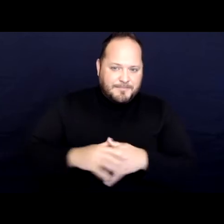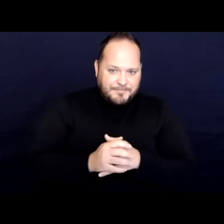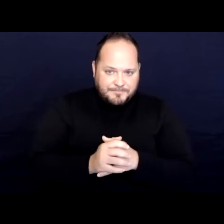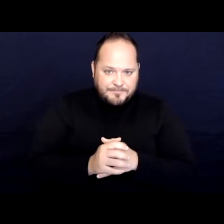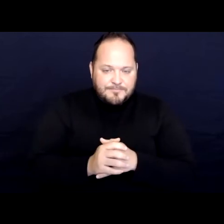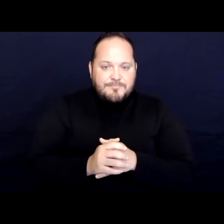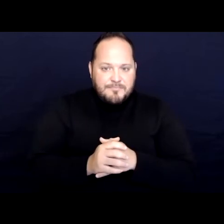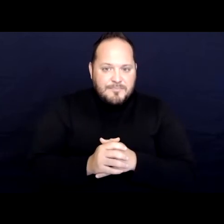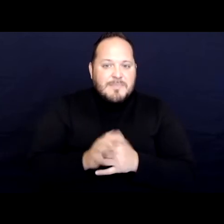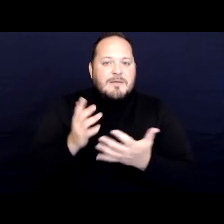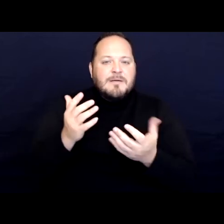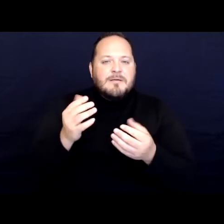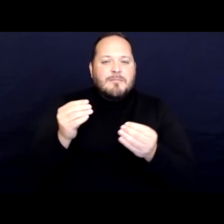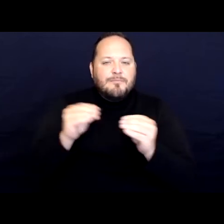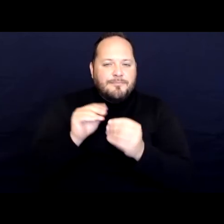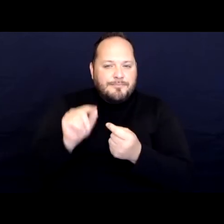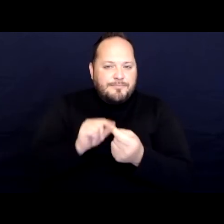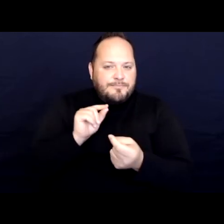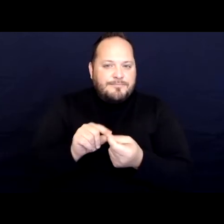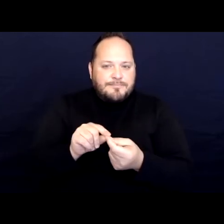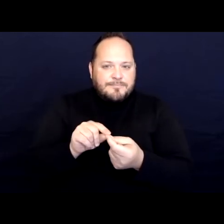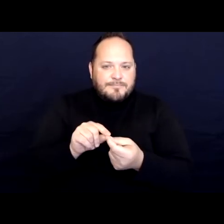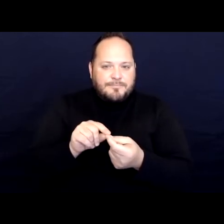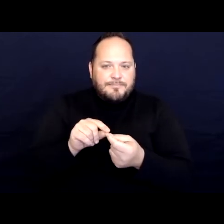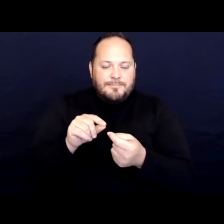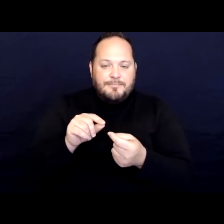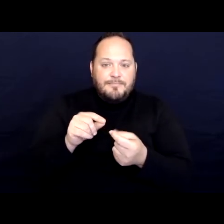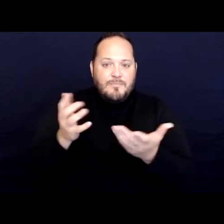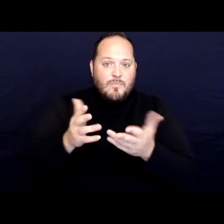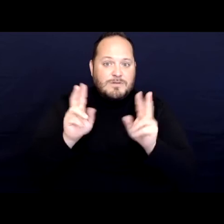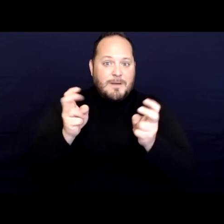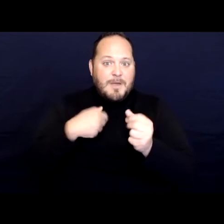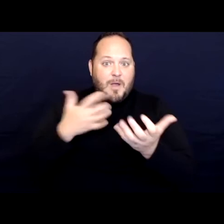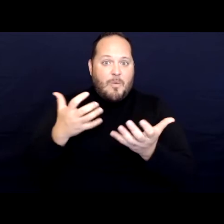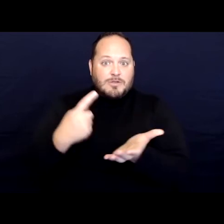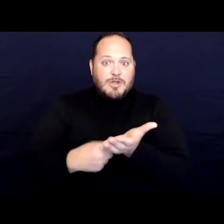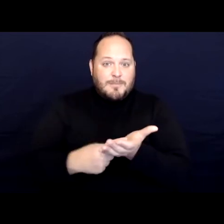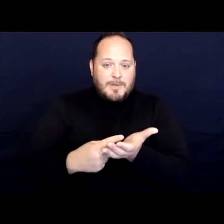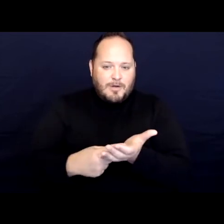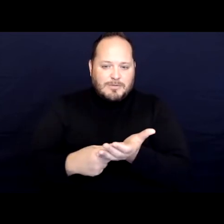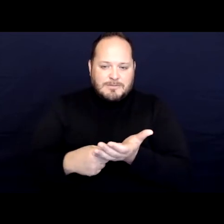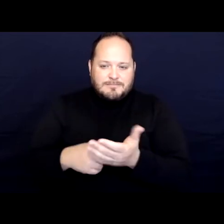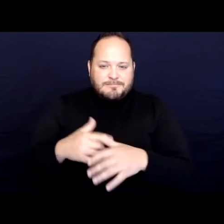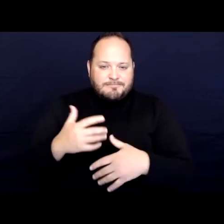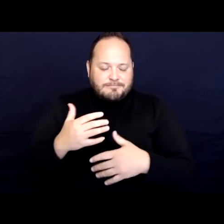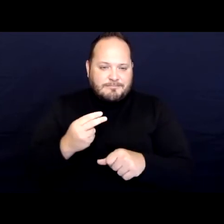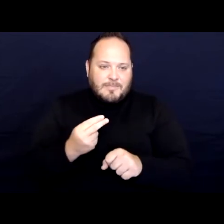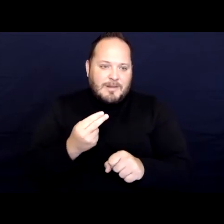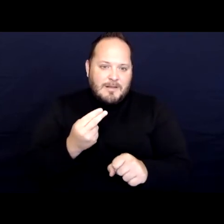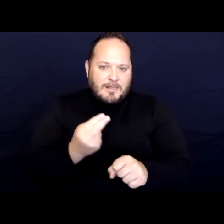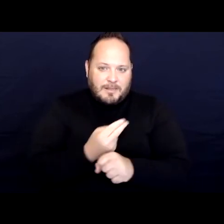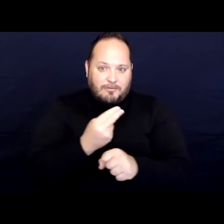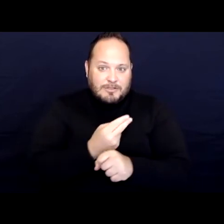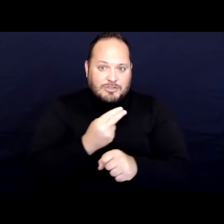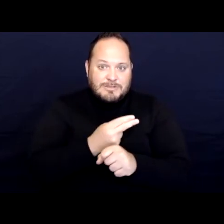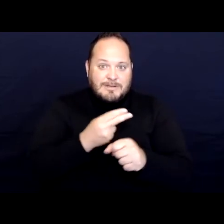and specifically the topic that I wanted to talk about is sort of leveraging management